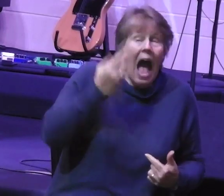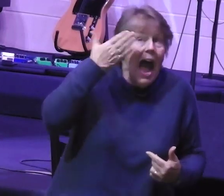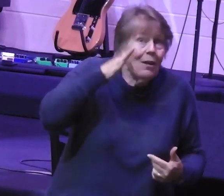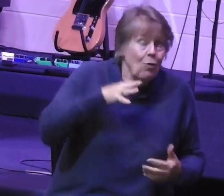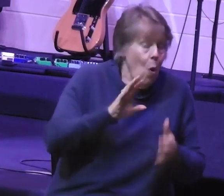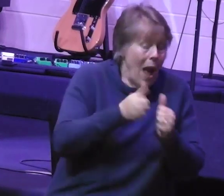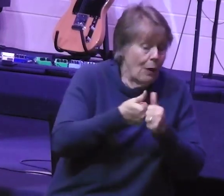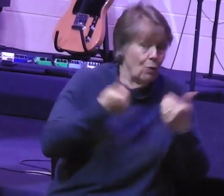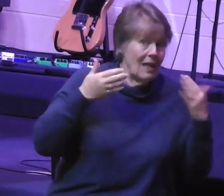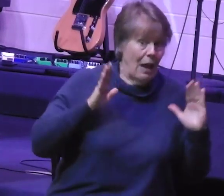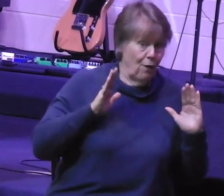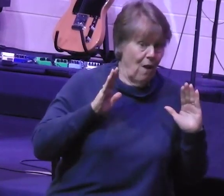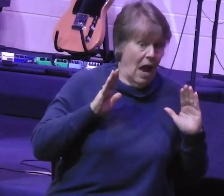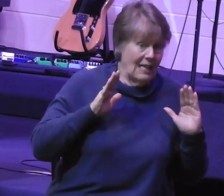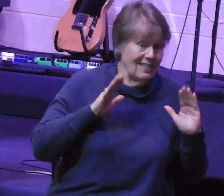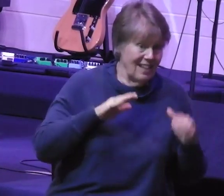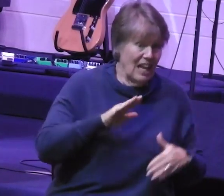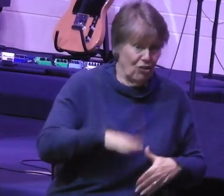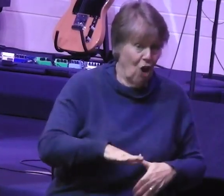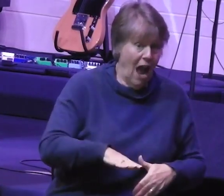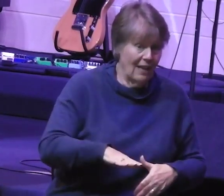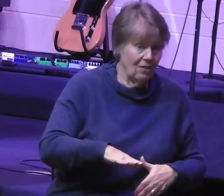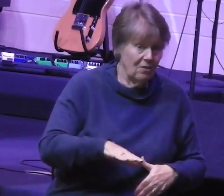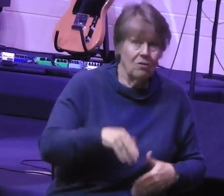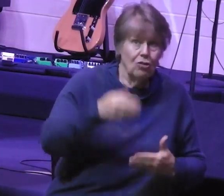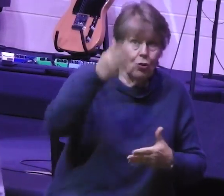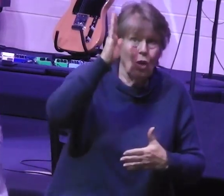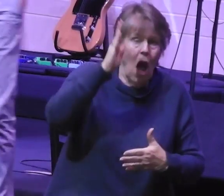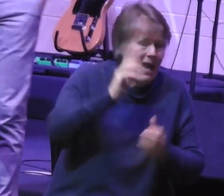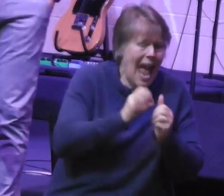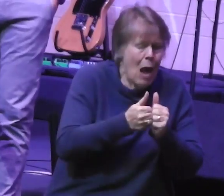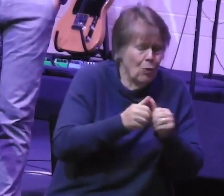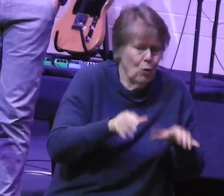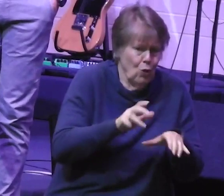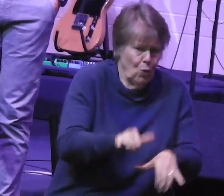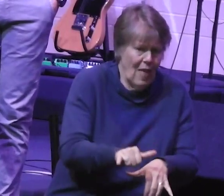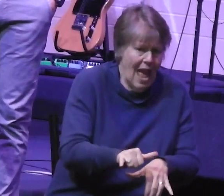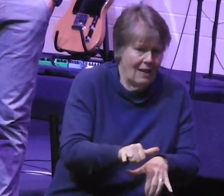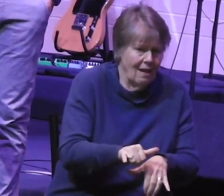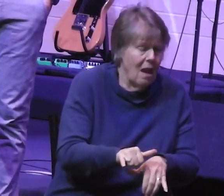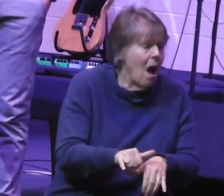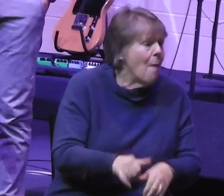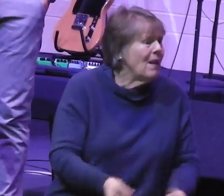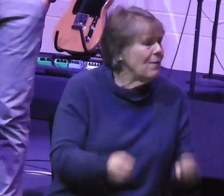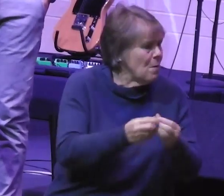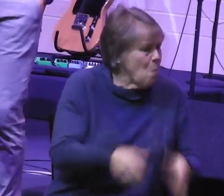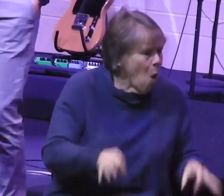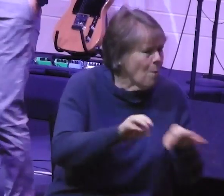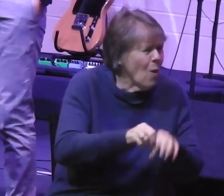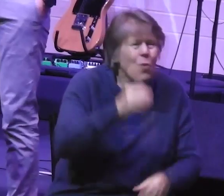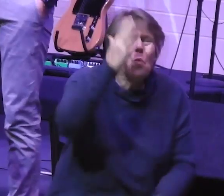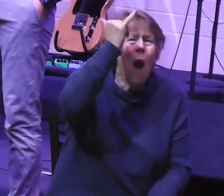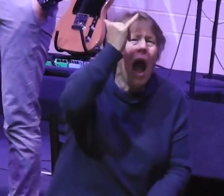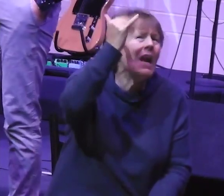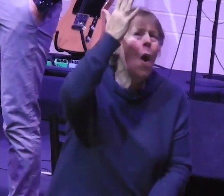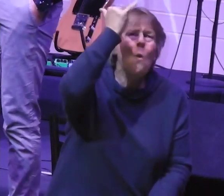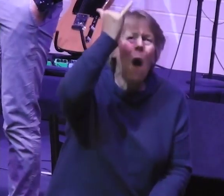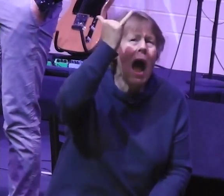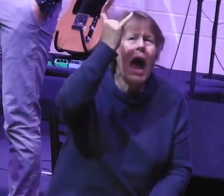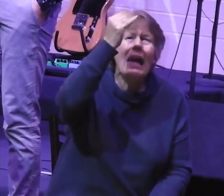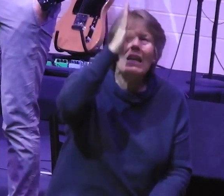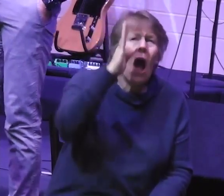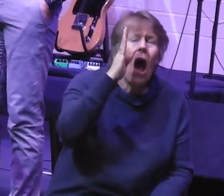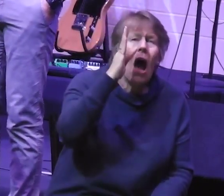God, because that's not something like, how do you do that? Okay, much more important, why in the world, God, would you ask